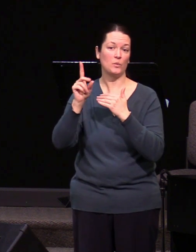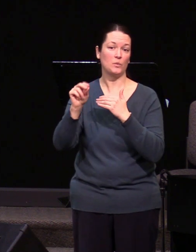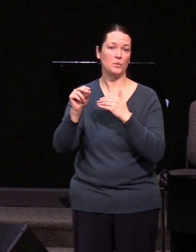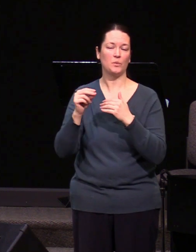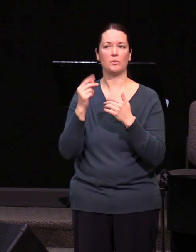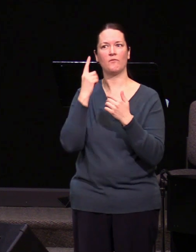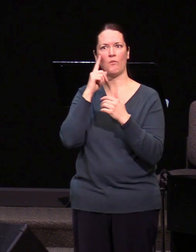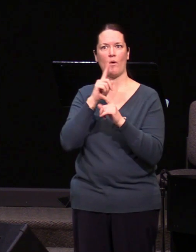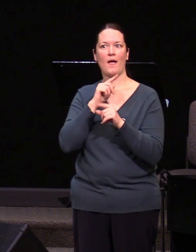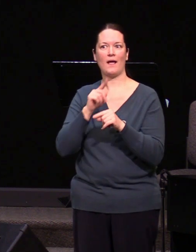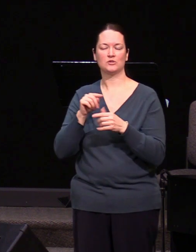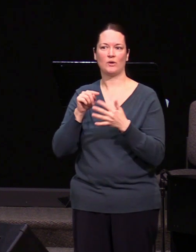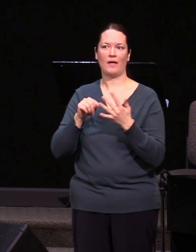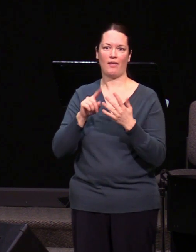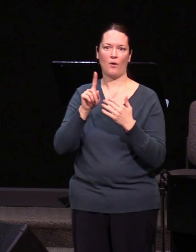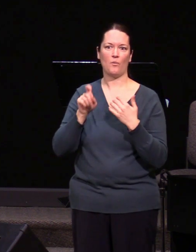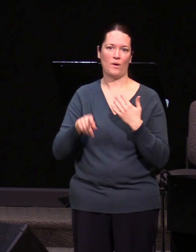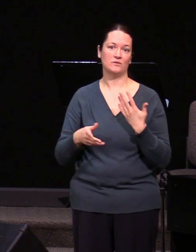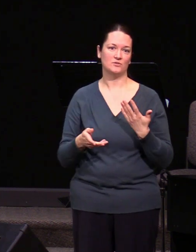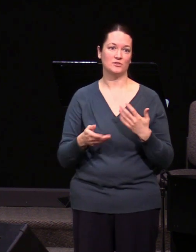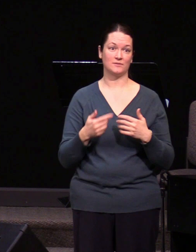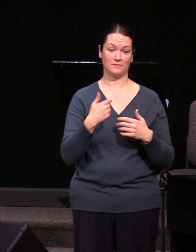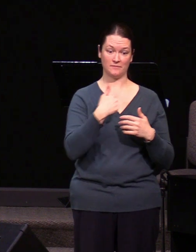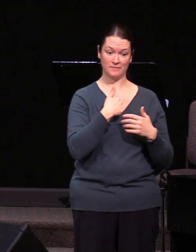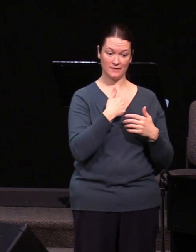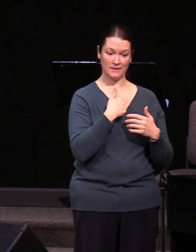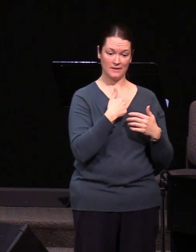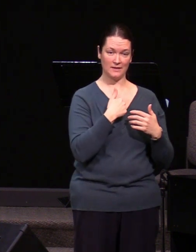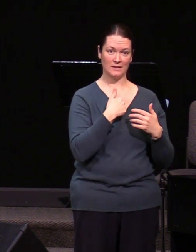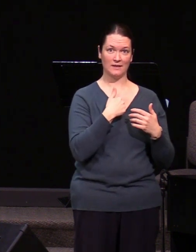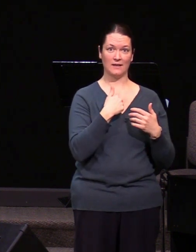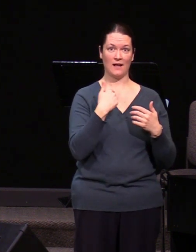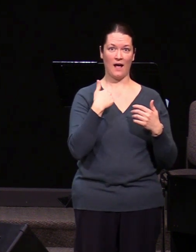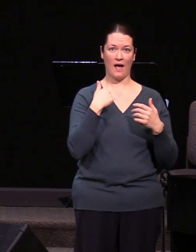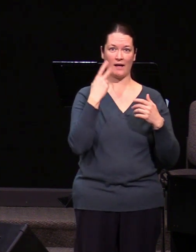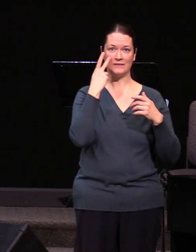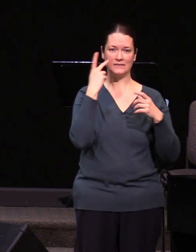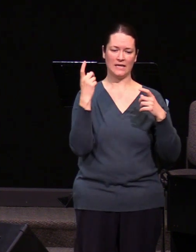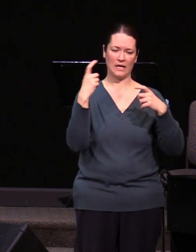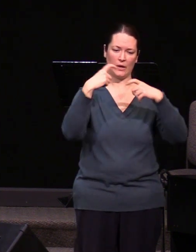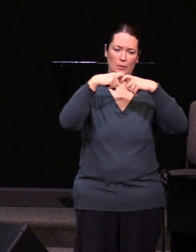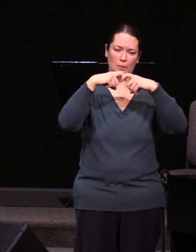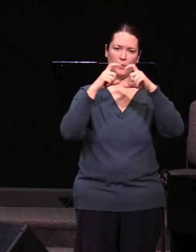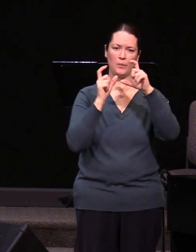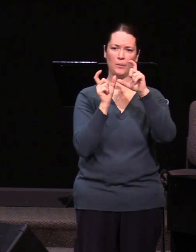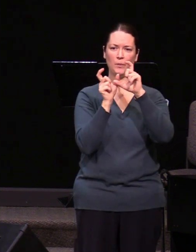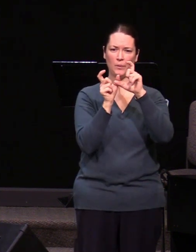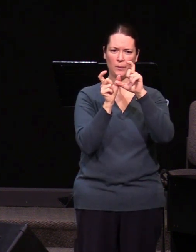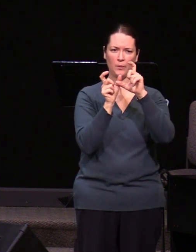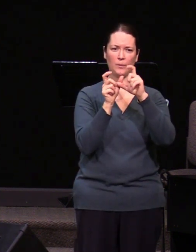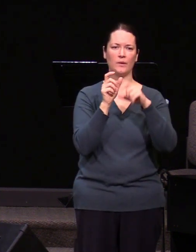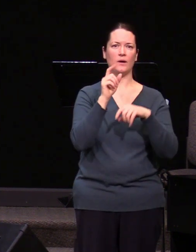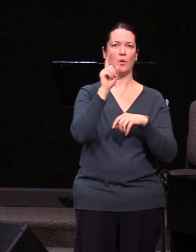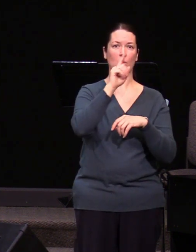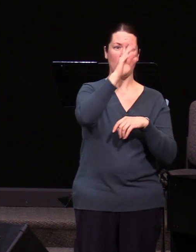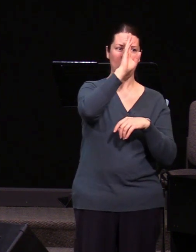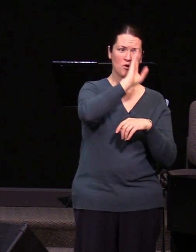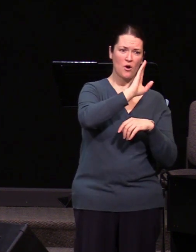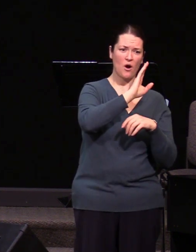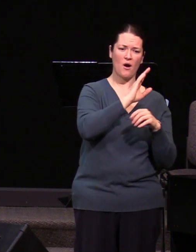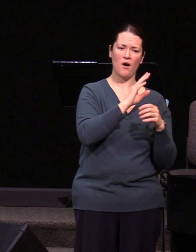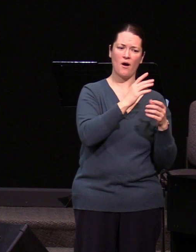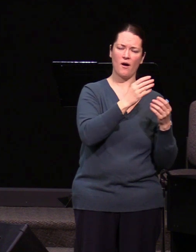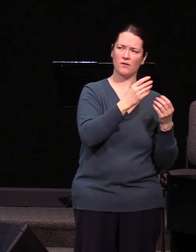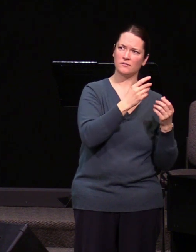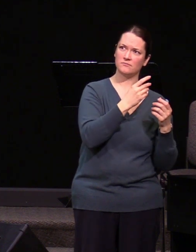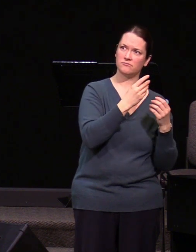questions. So for me, when I intersect these lines and try to see where God is calling my life, where God's mission has been placed